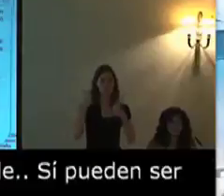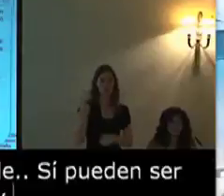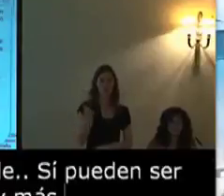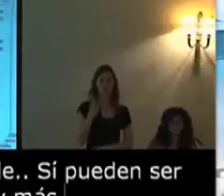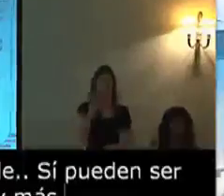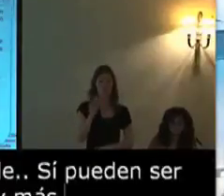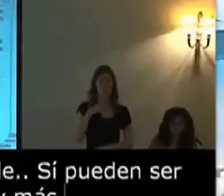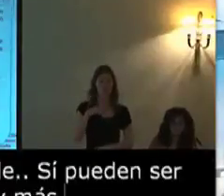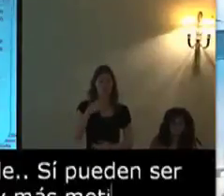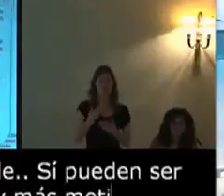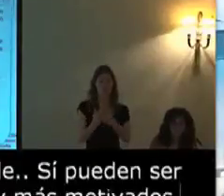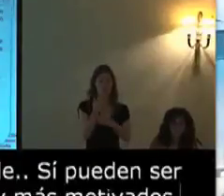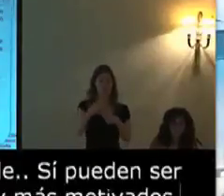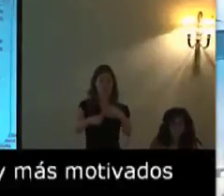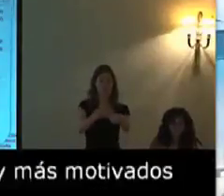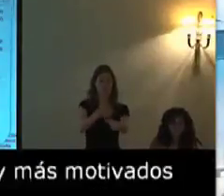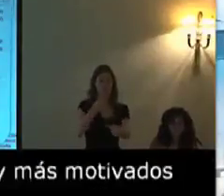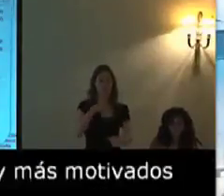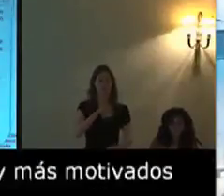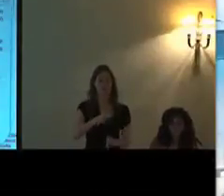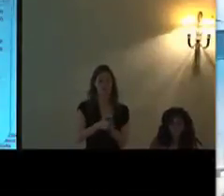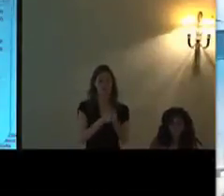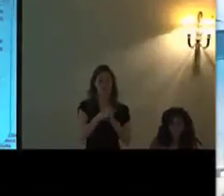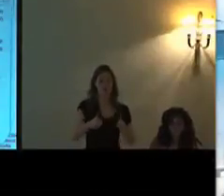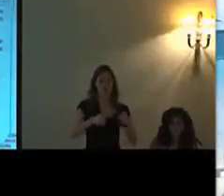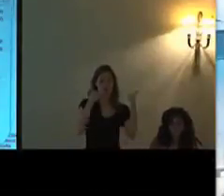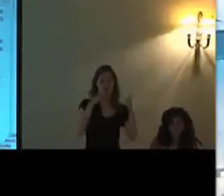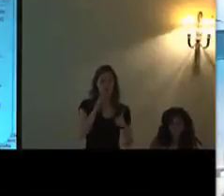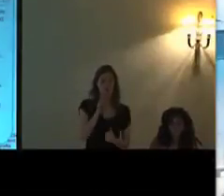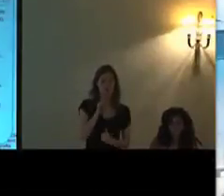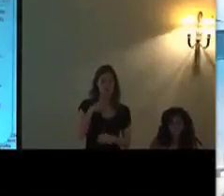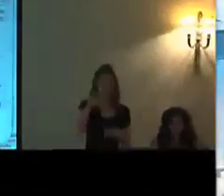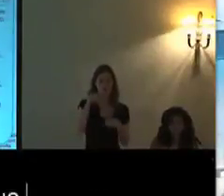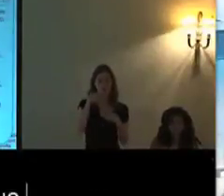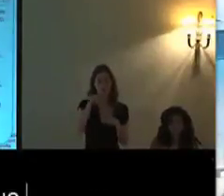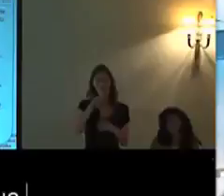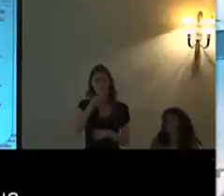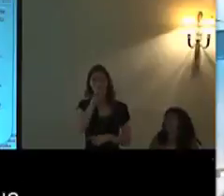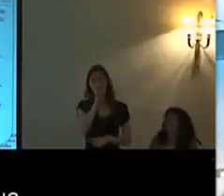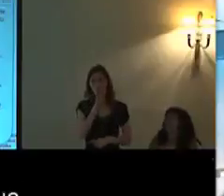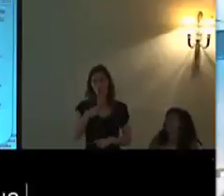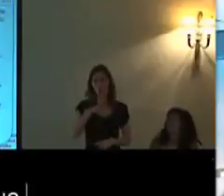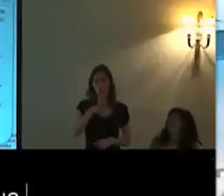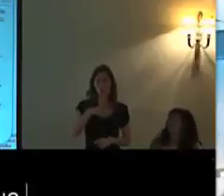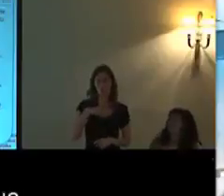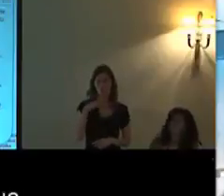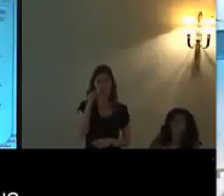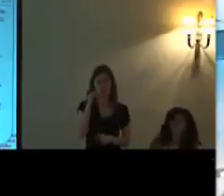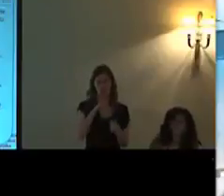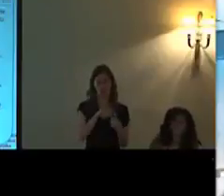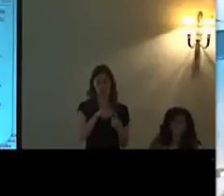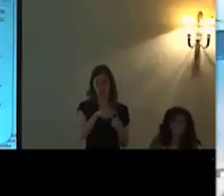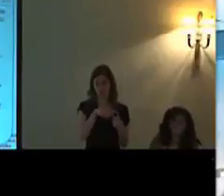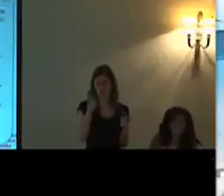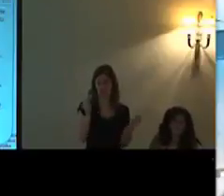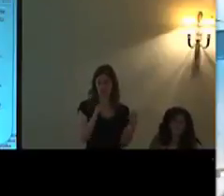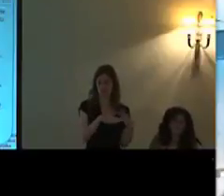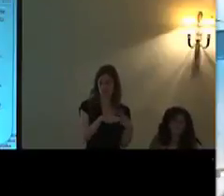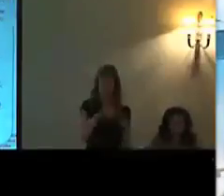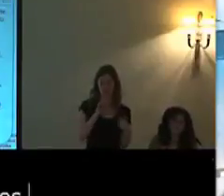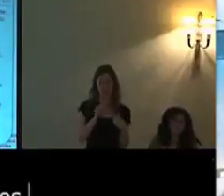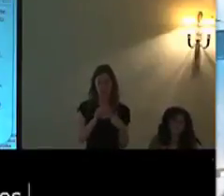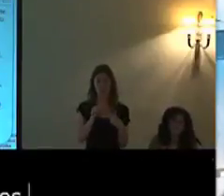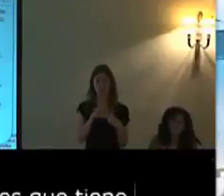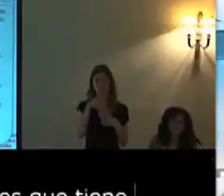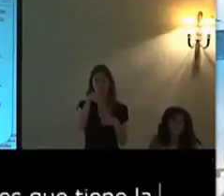And I think this could help them also be motivated, feel more motivated on a day-to-day basis. Another function we added it to this